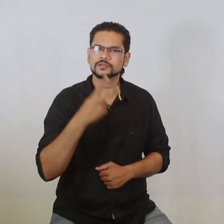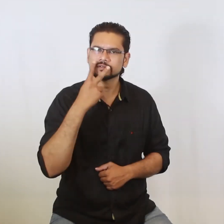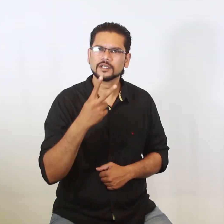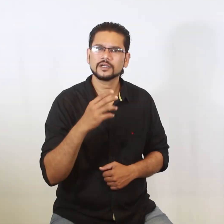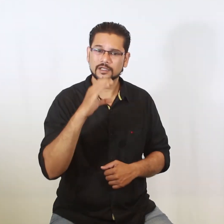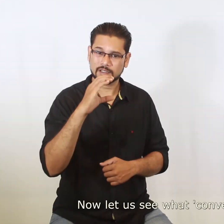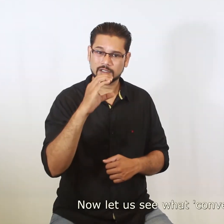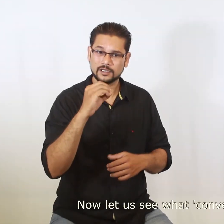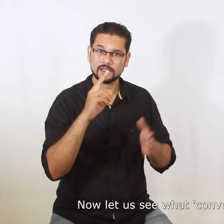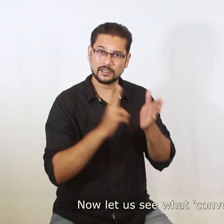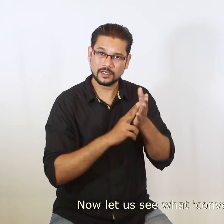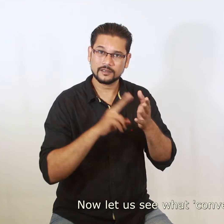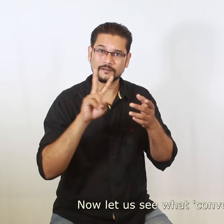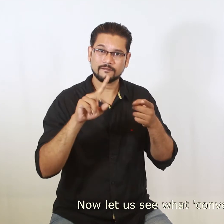Now let's see what convection is.